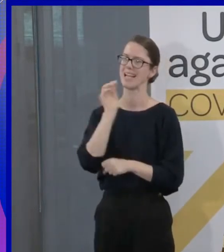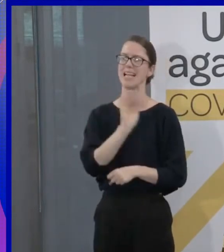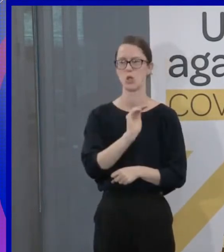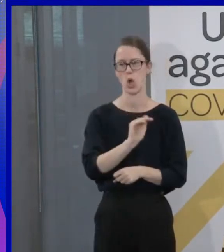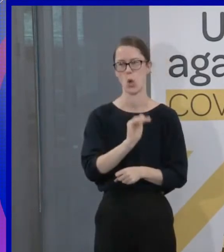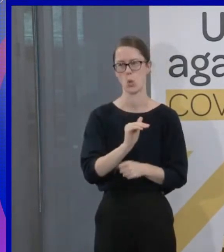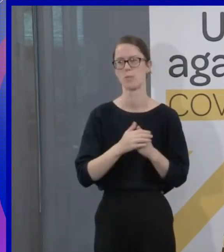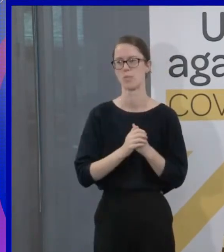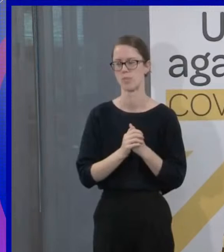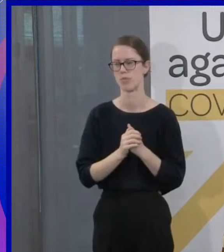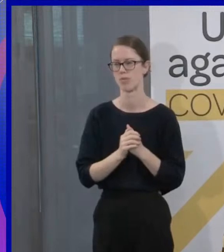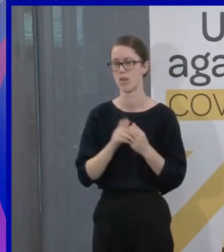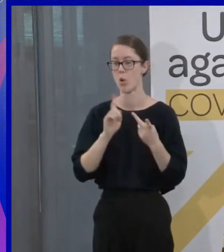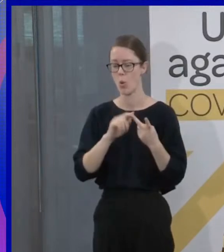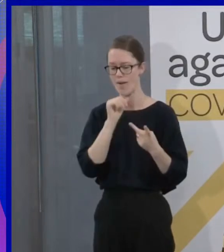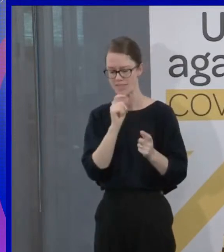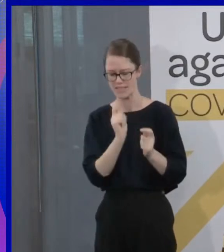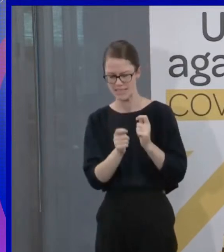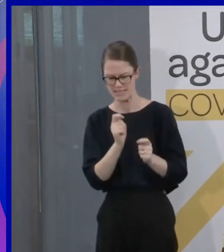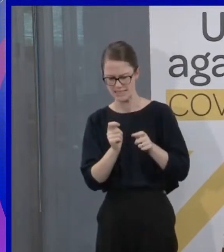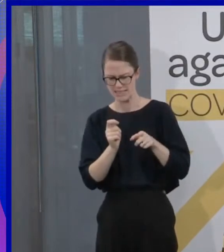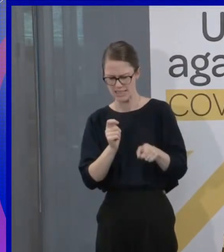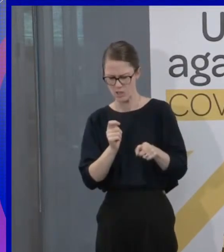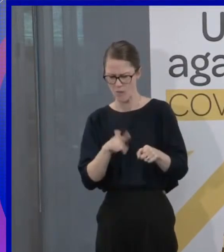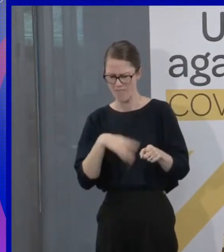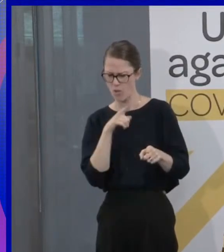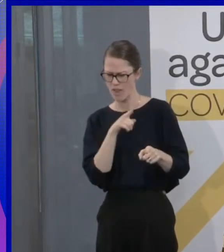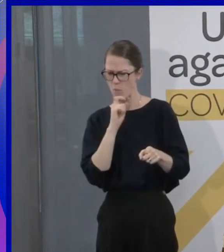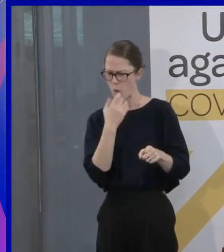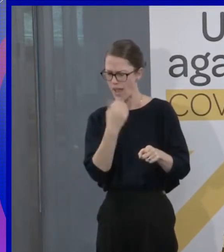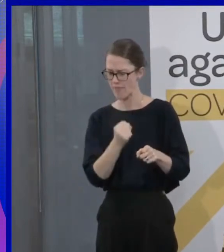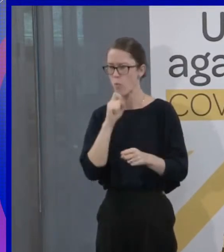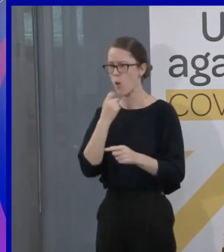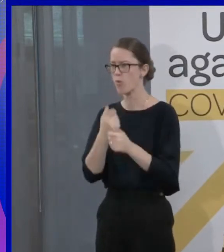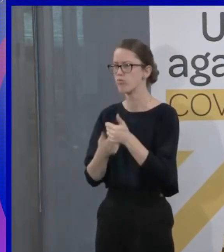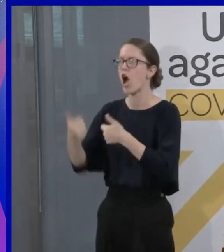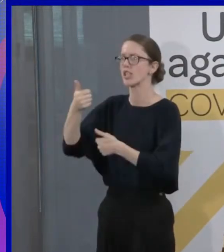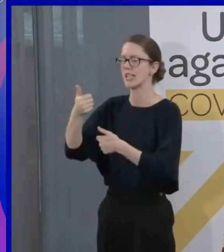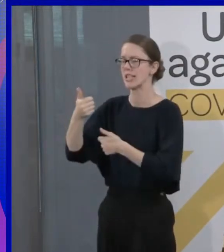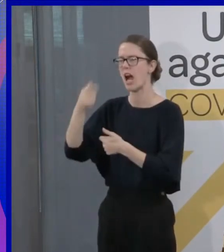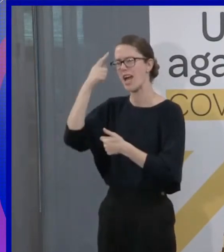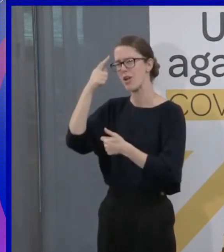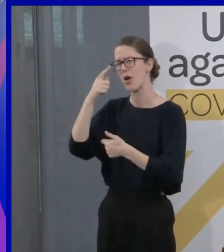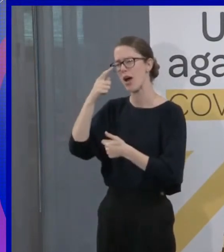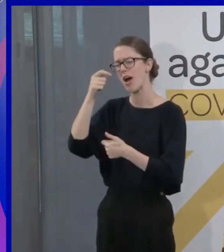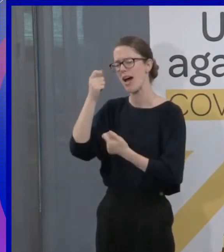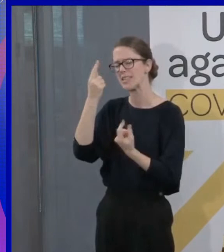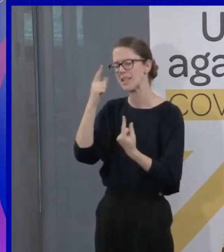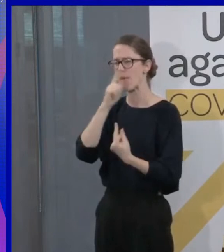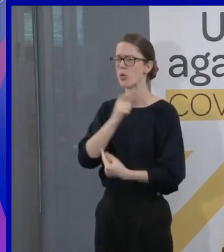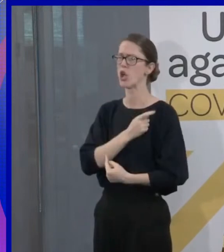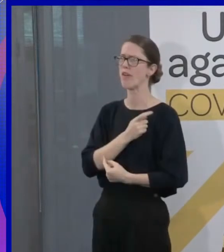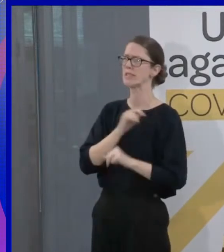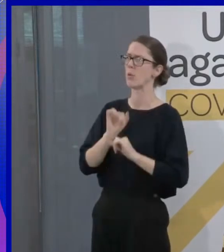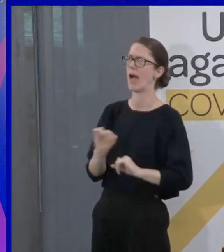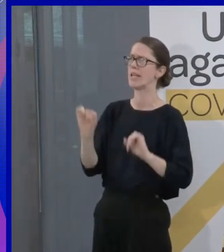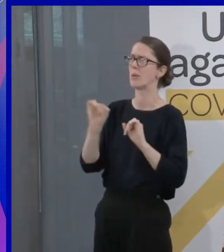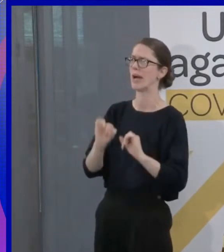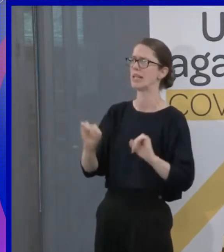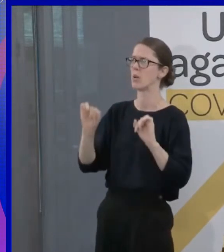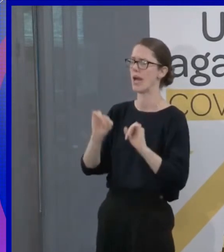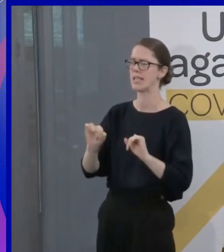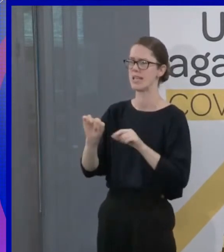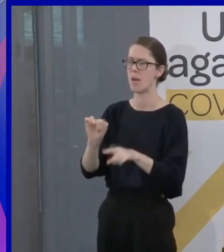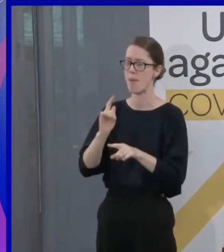that are more likely to be positive are prioritised. I know that it can be a nervous wait for people, and I do want to acknowledge that, but you'll see